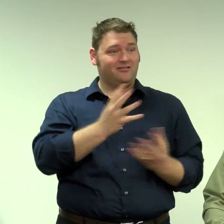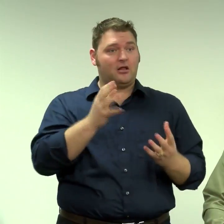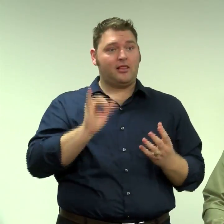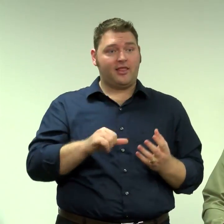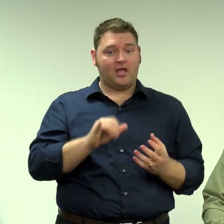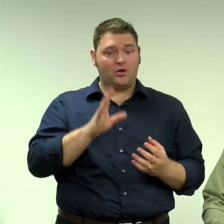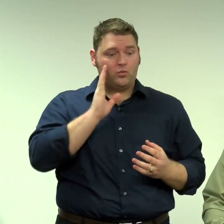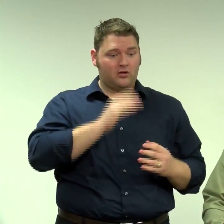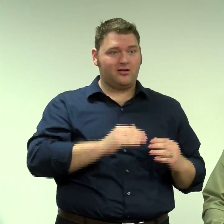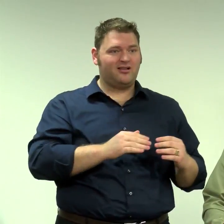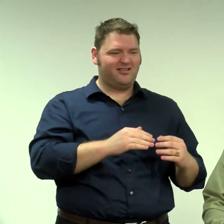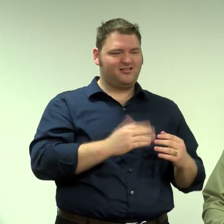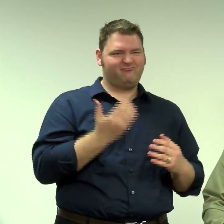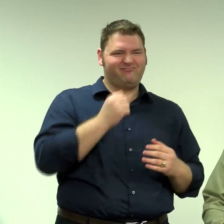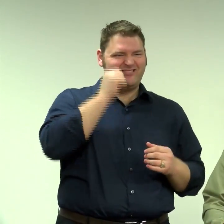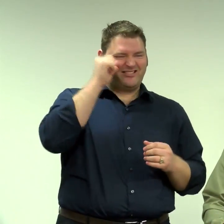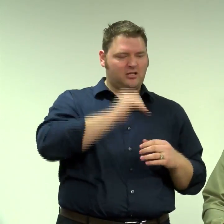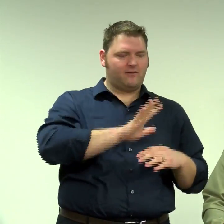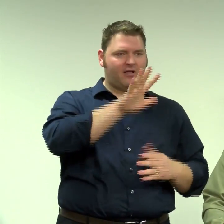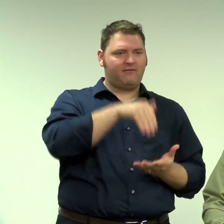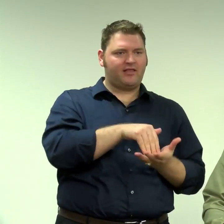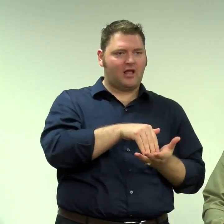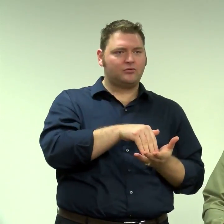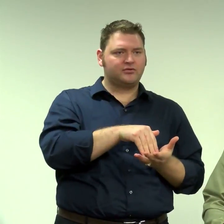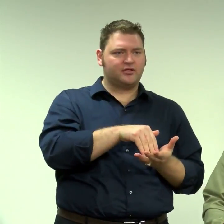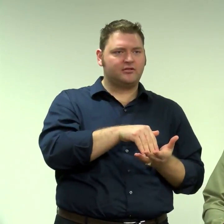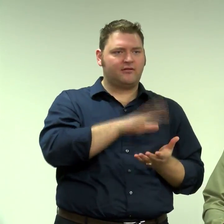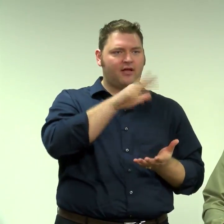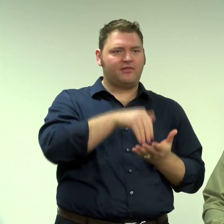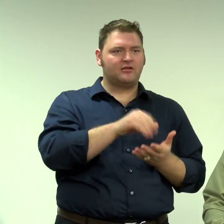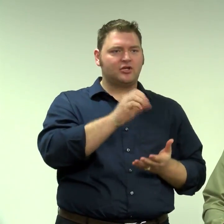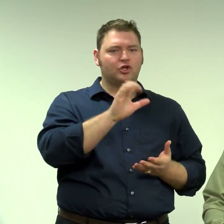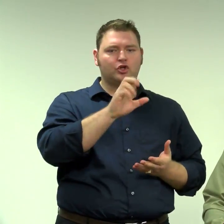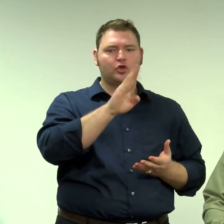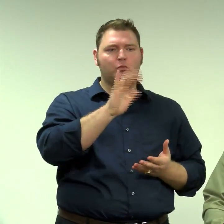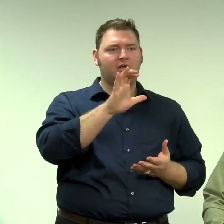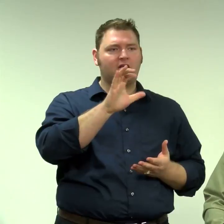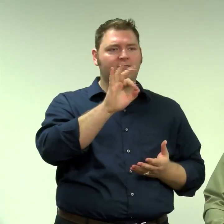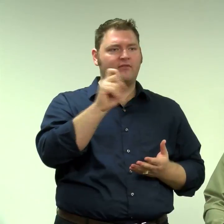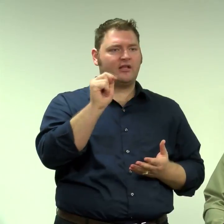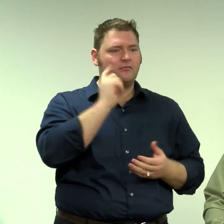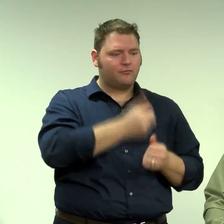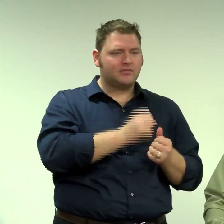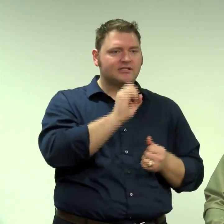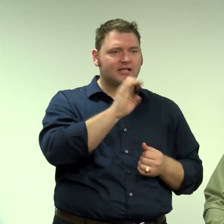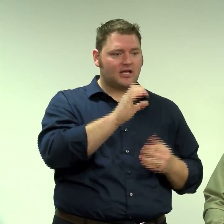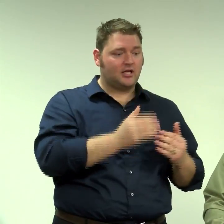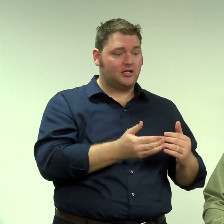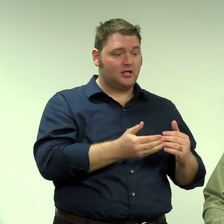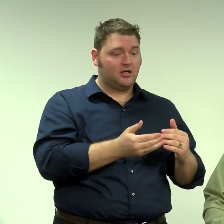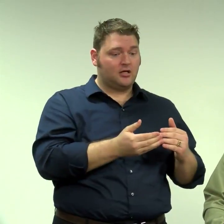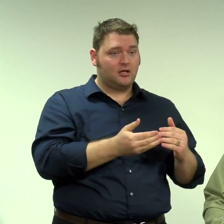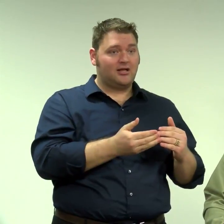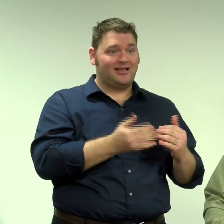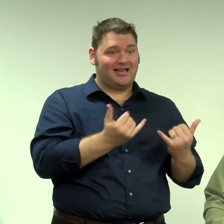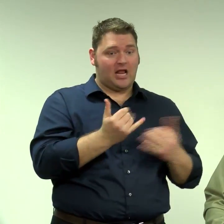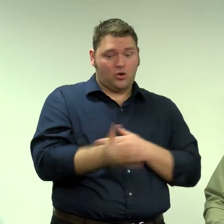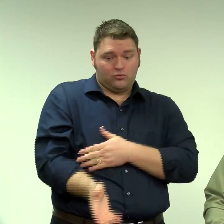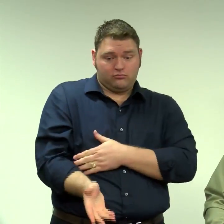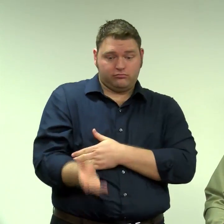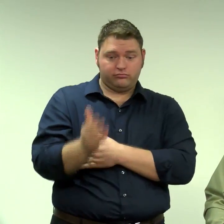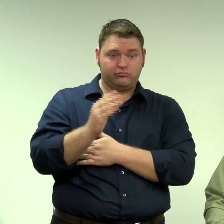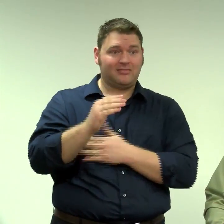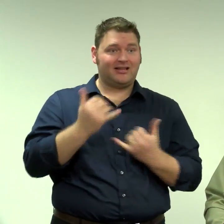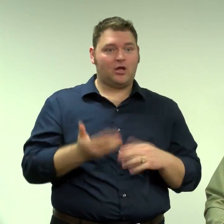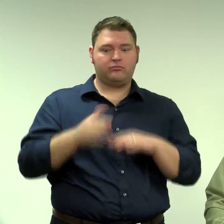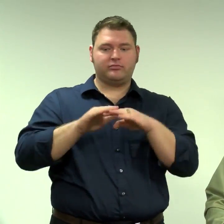where it was yesterday, 5,000 cubic feet per second, up to 8,000 gradually, and I think they have reached that point.